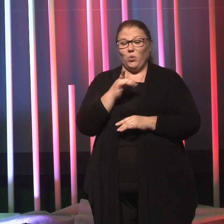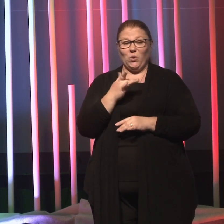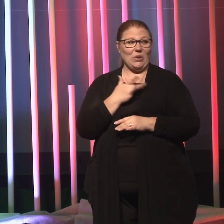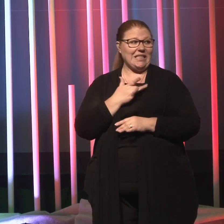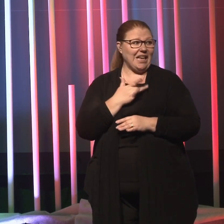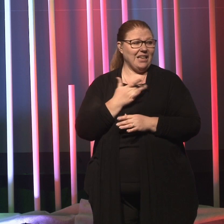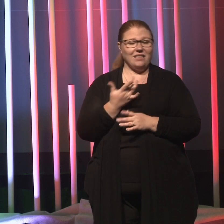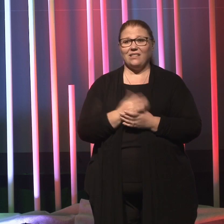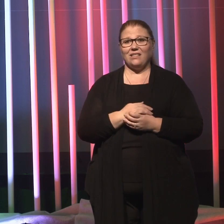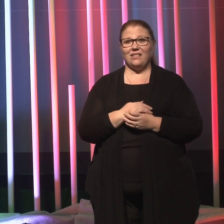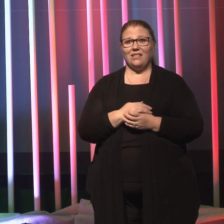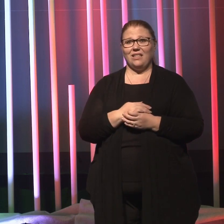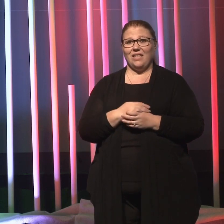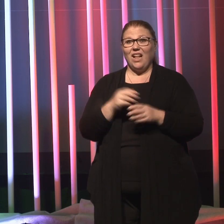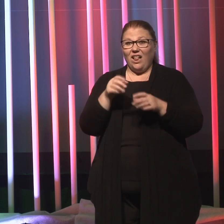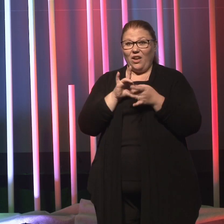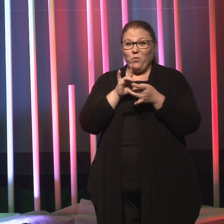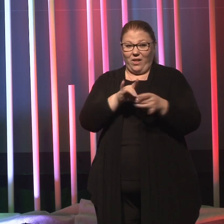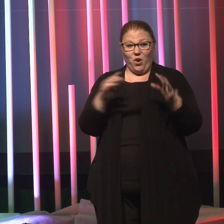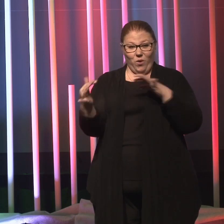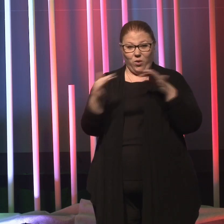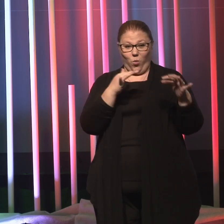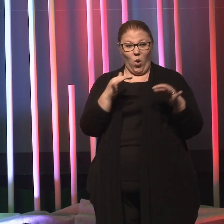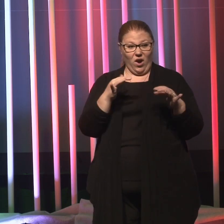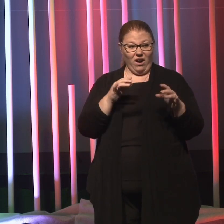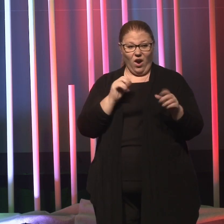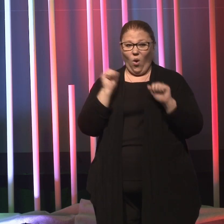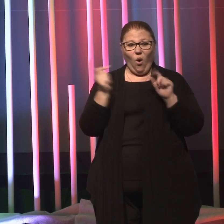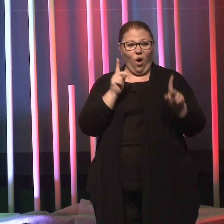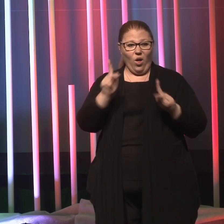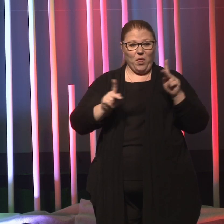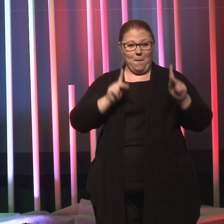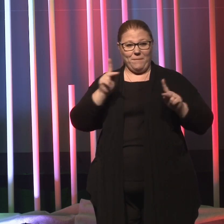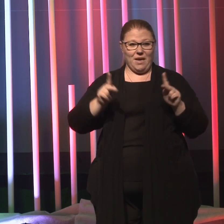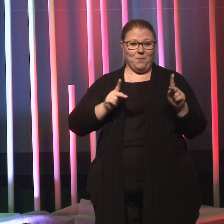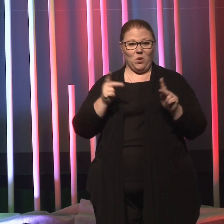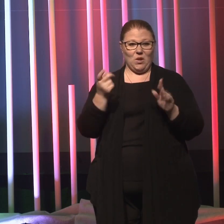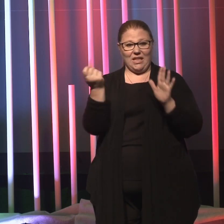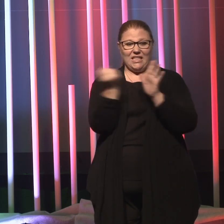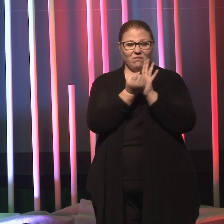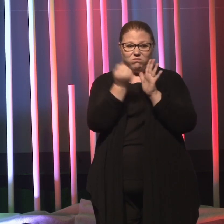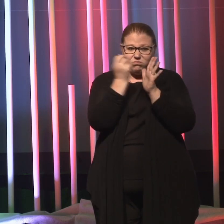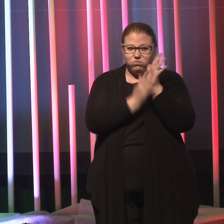the clouds of war, it is humanity hanging on a cross of iron.